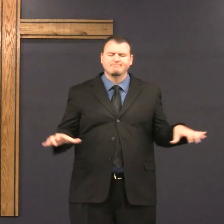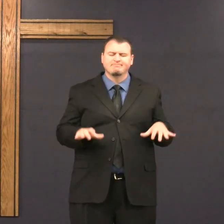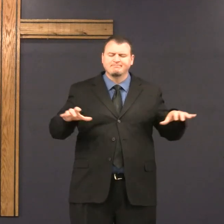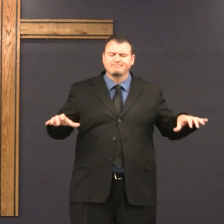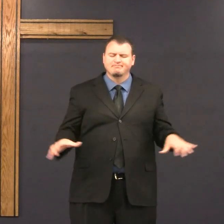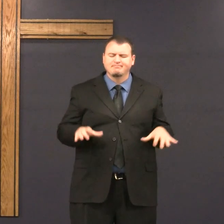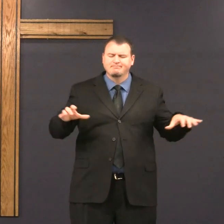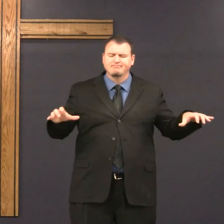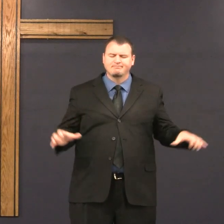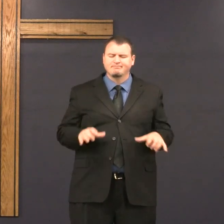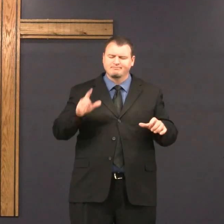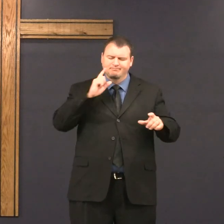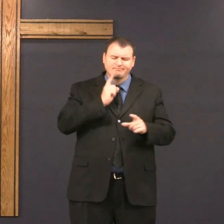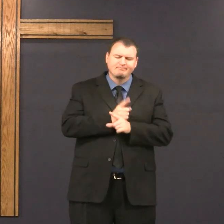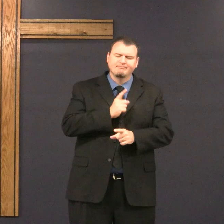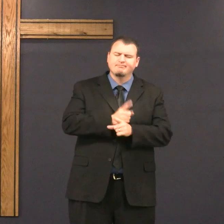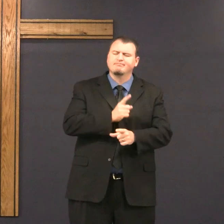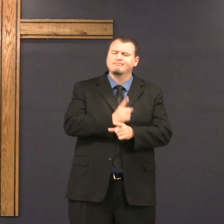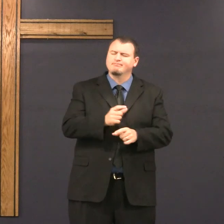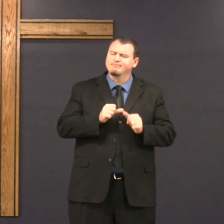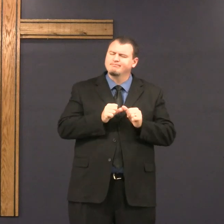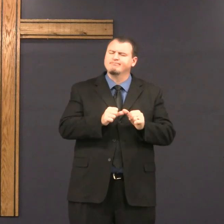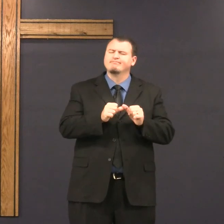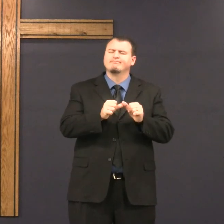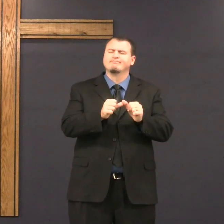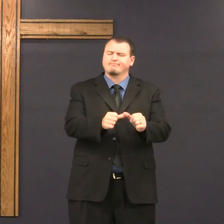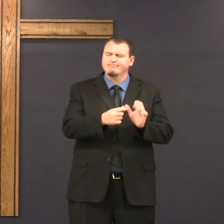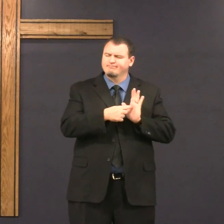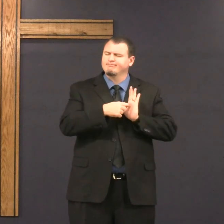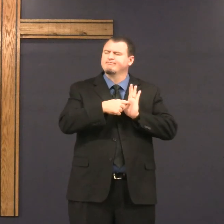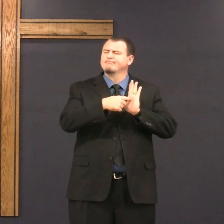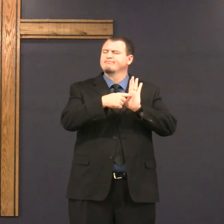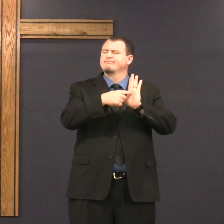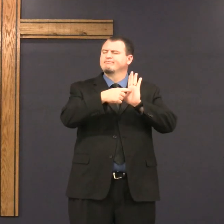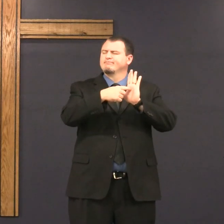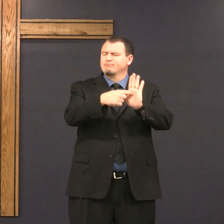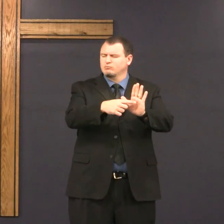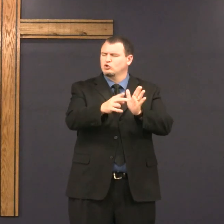We say, prove it. We have the actions. Prove it.